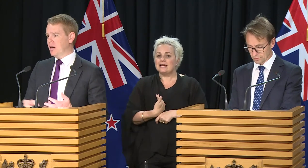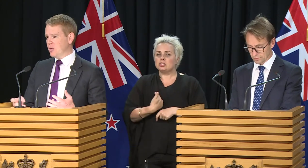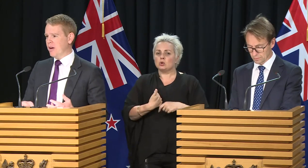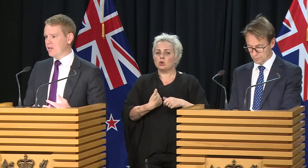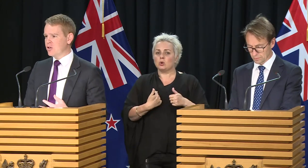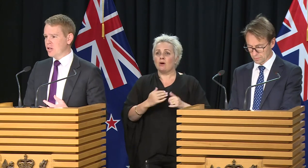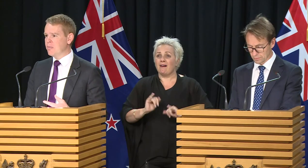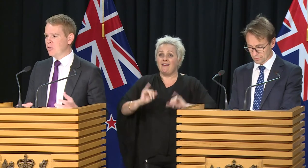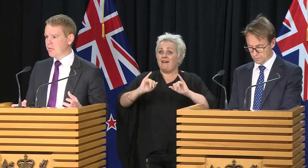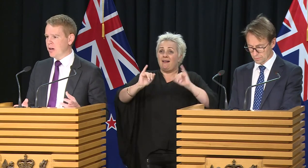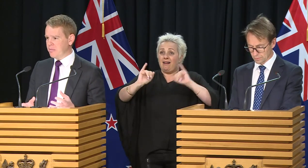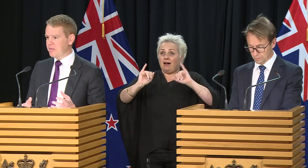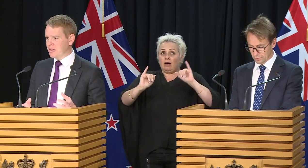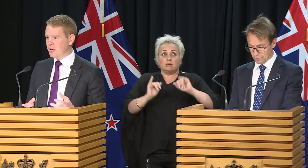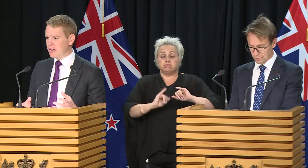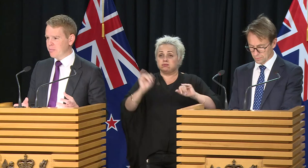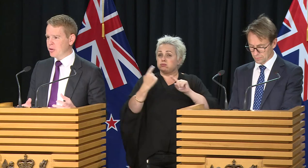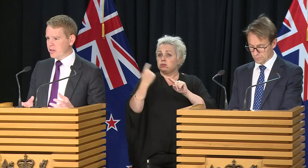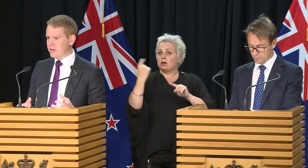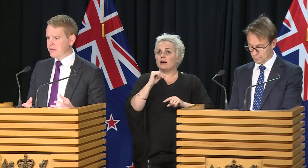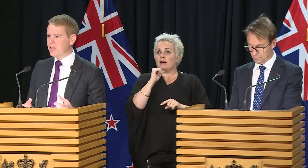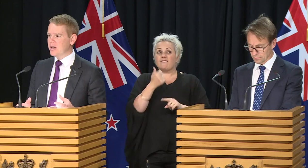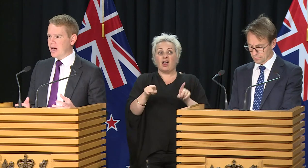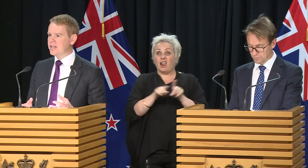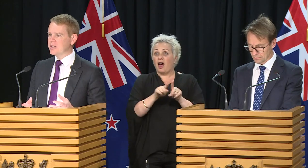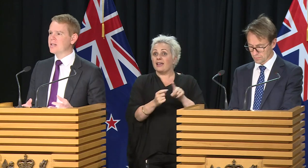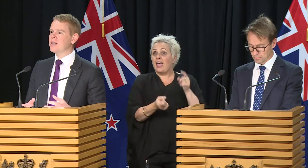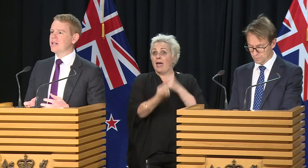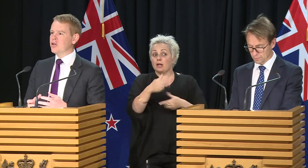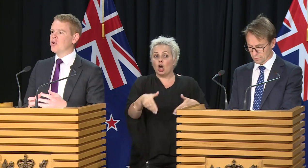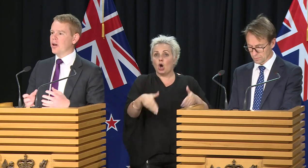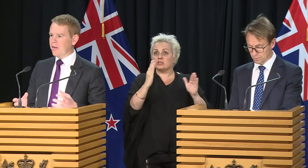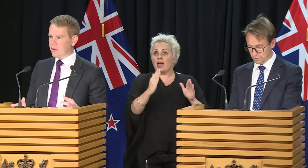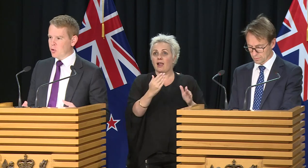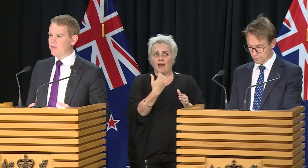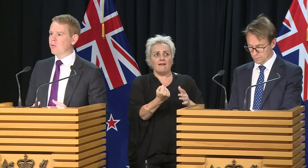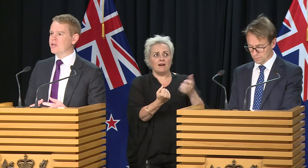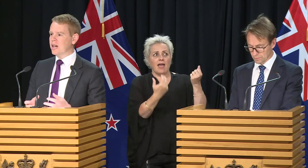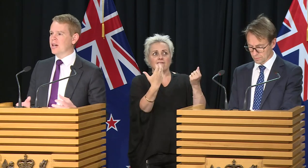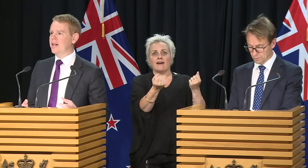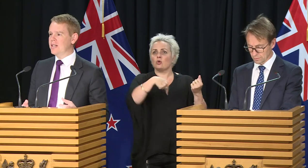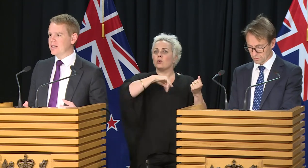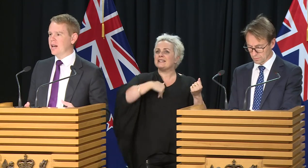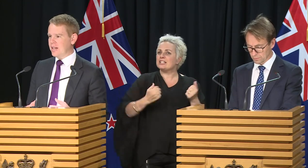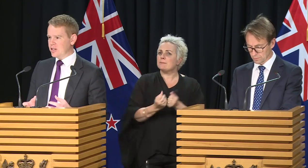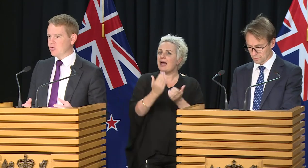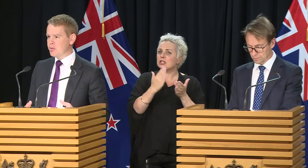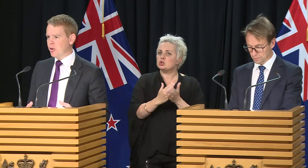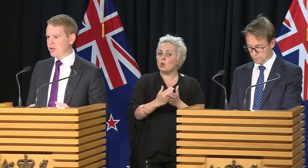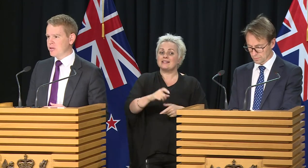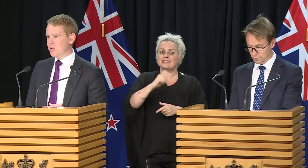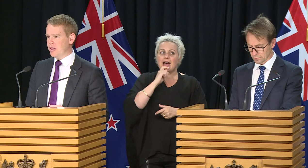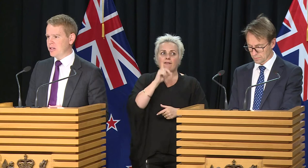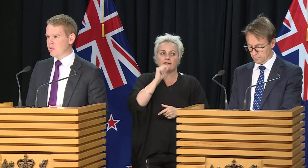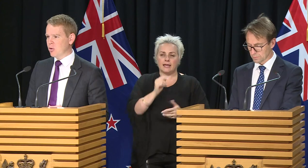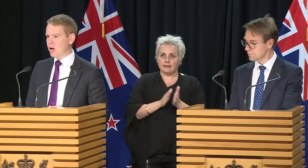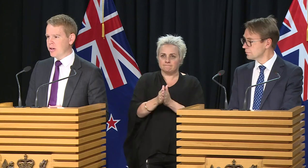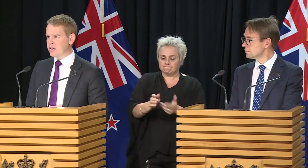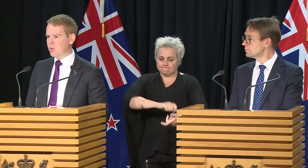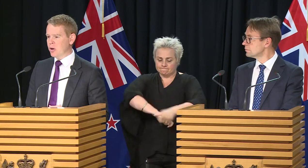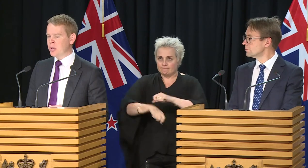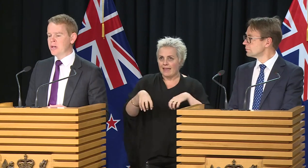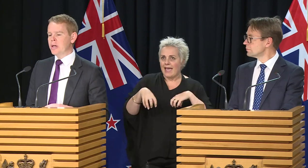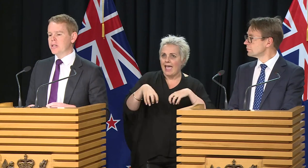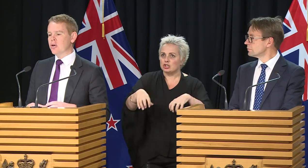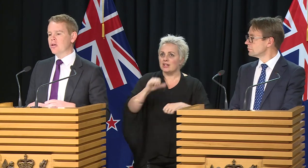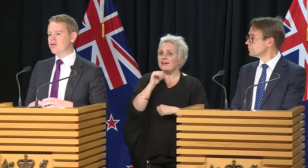with, as we have at the Sudema, a series of positive cases, you've got to have the workforce that can escalate the response where that's required